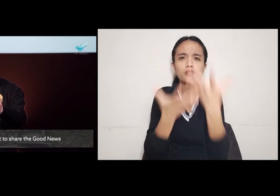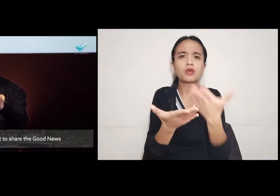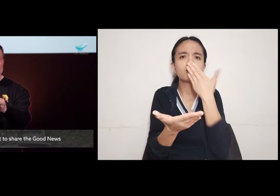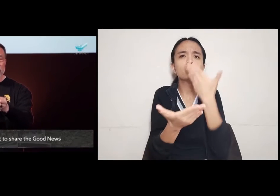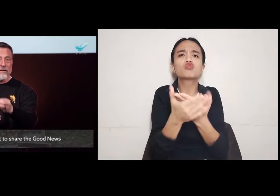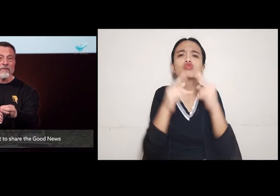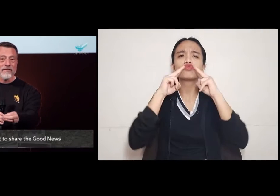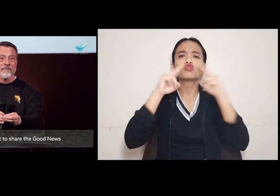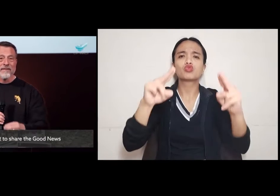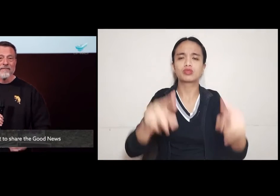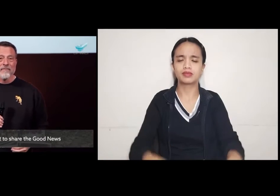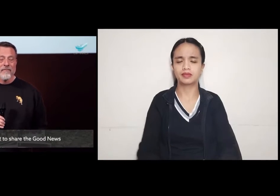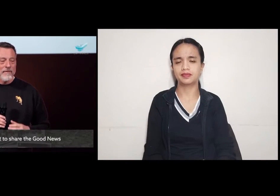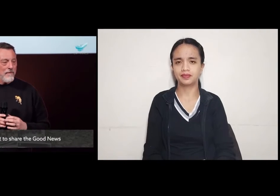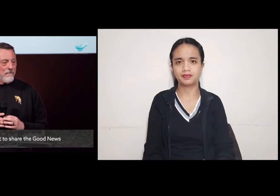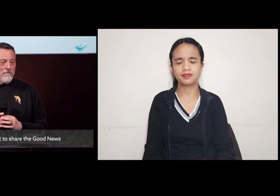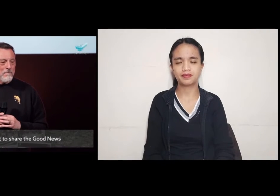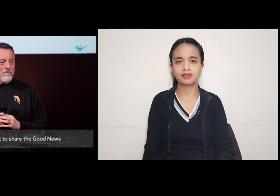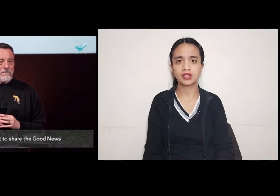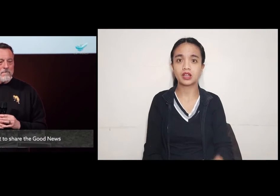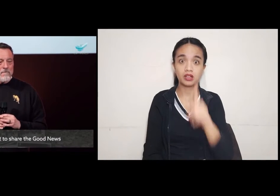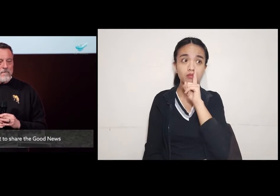share such good news.